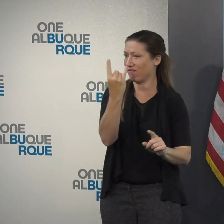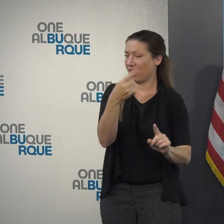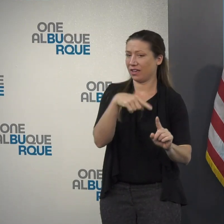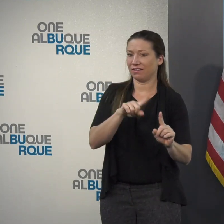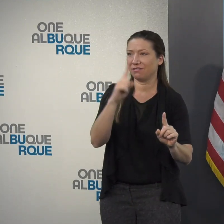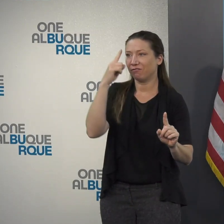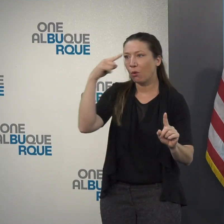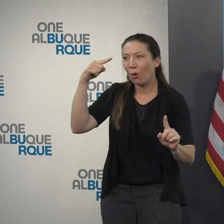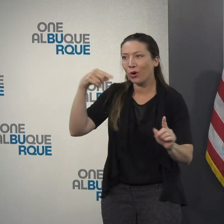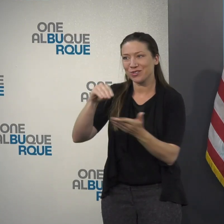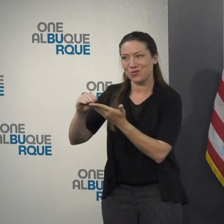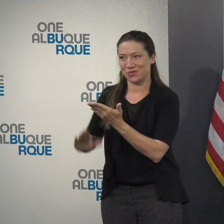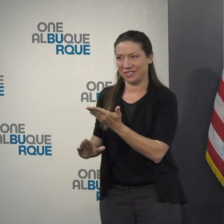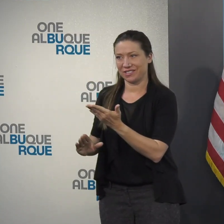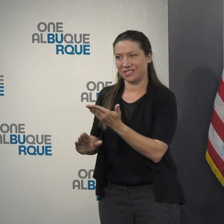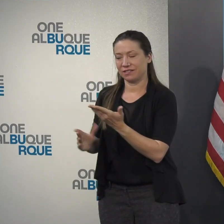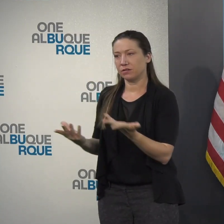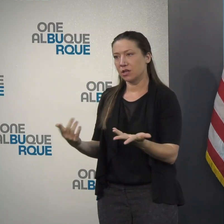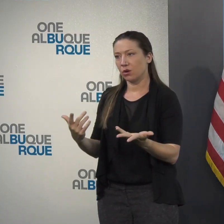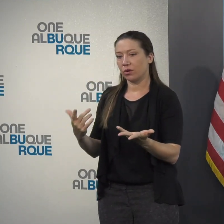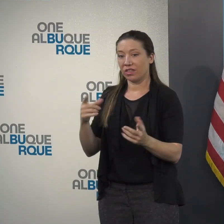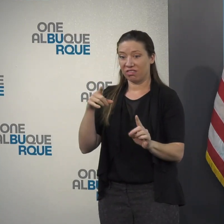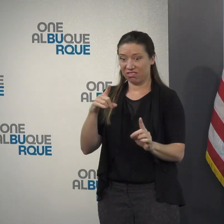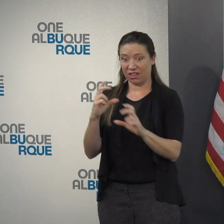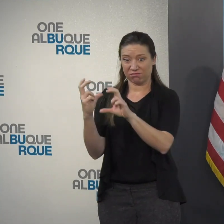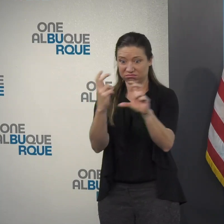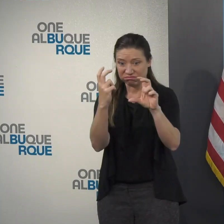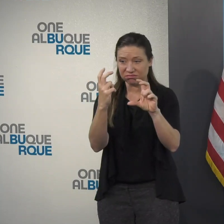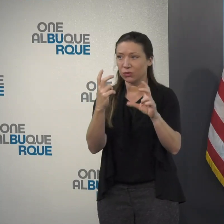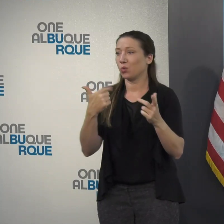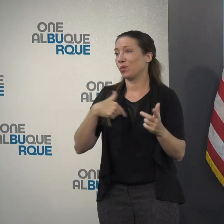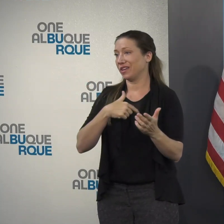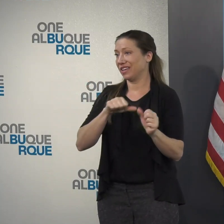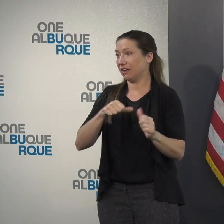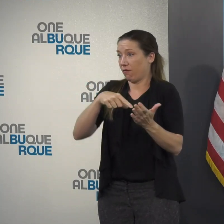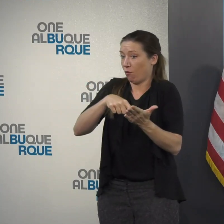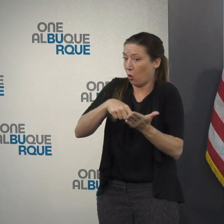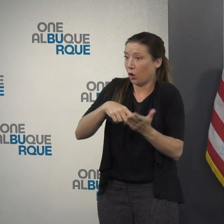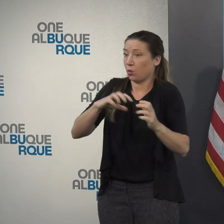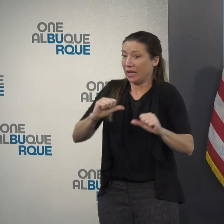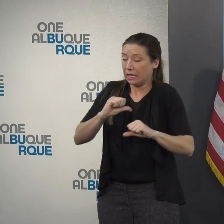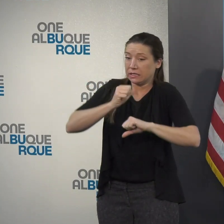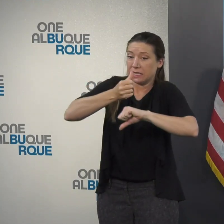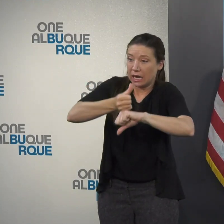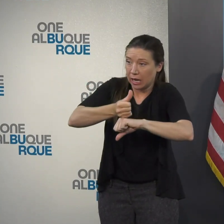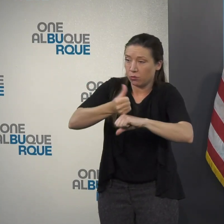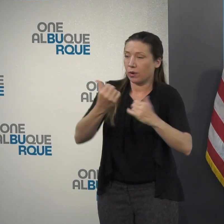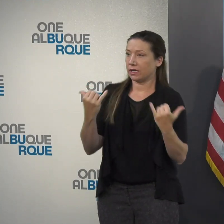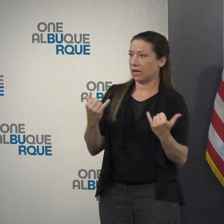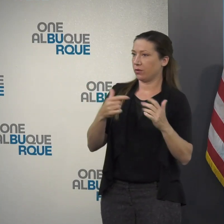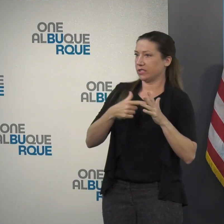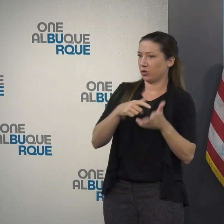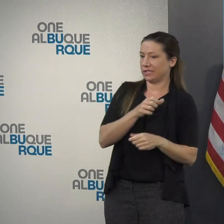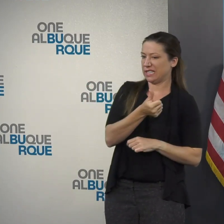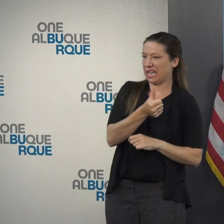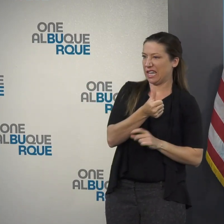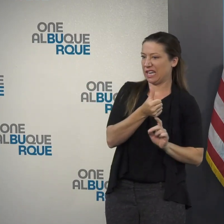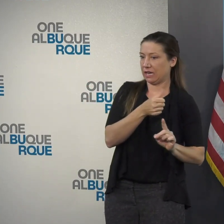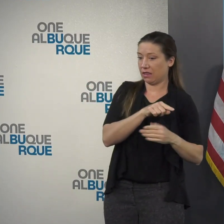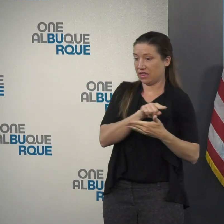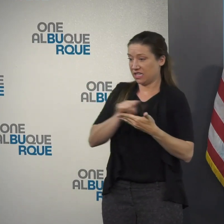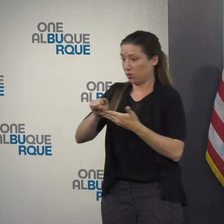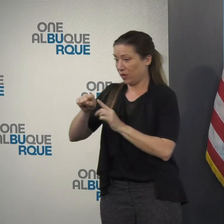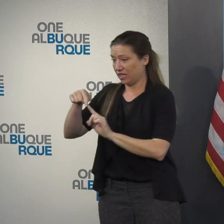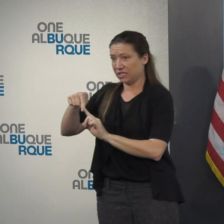can afford and put up. And again, right now I think we started with 10, we're expecting 40 by the end of the week. We have plans for